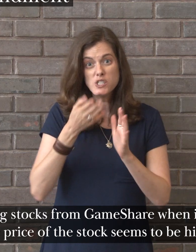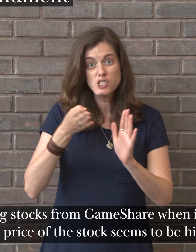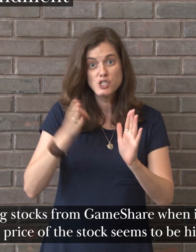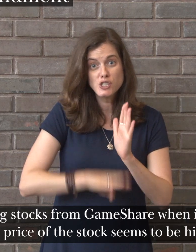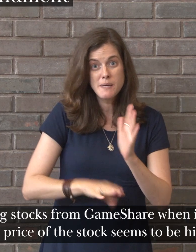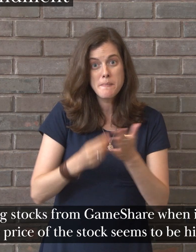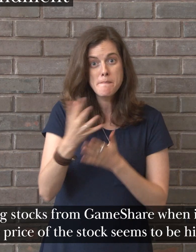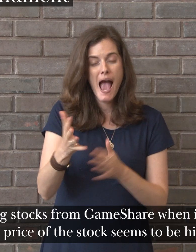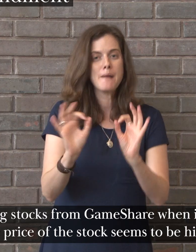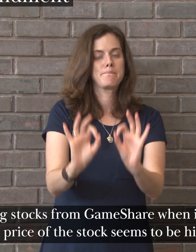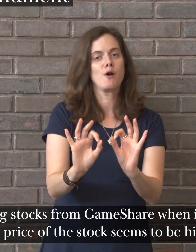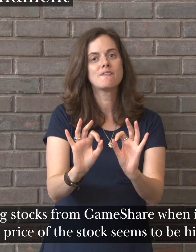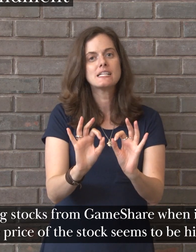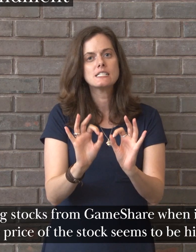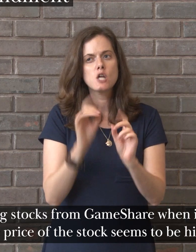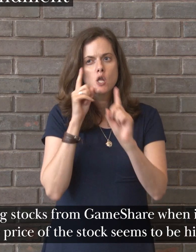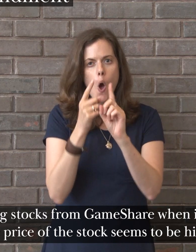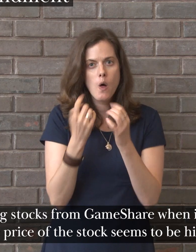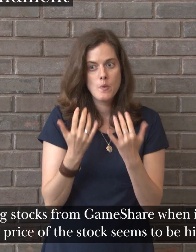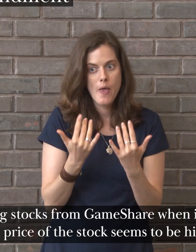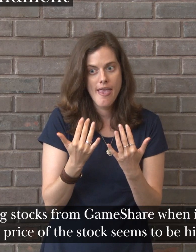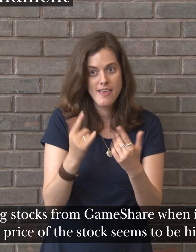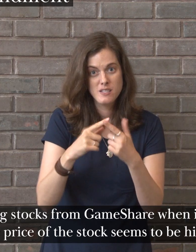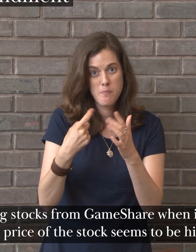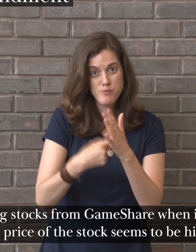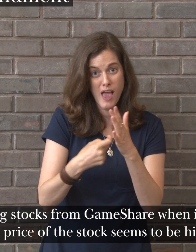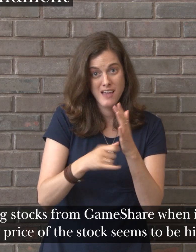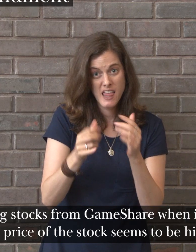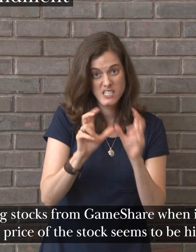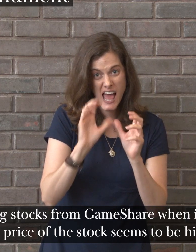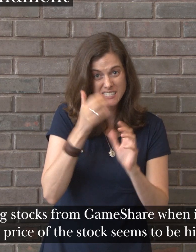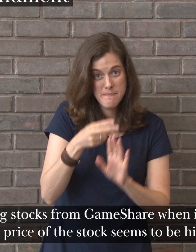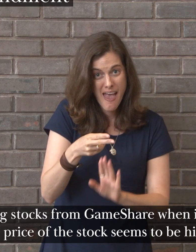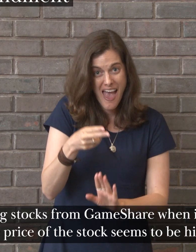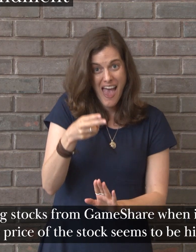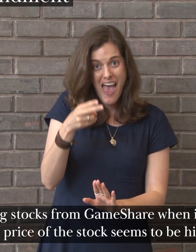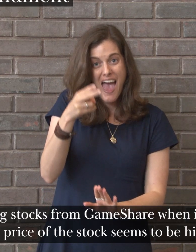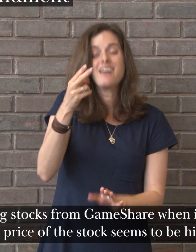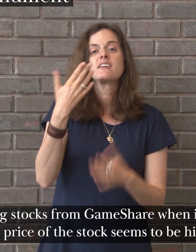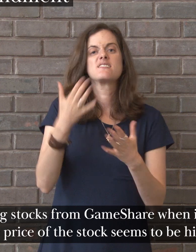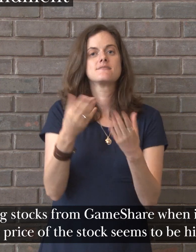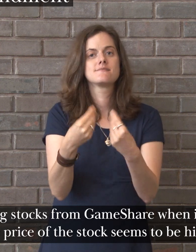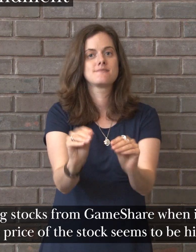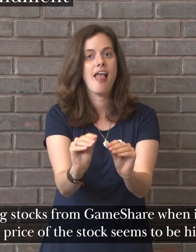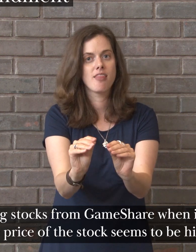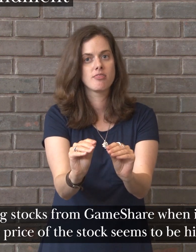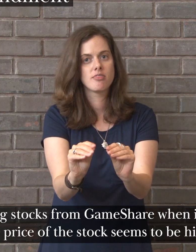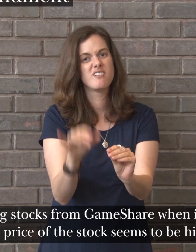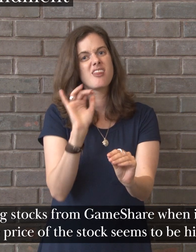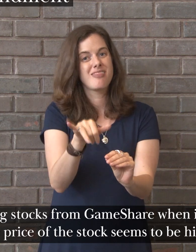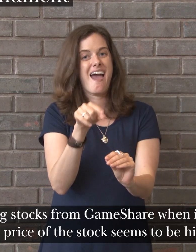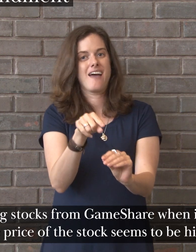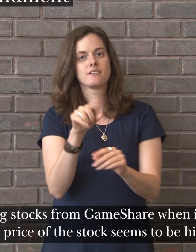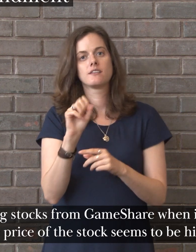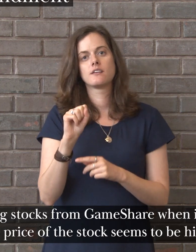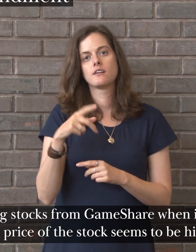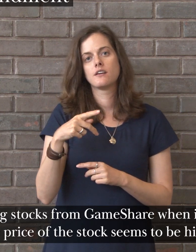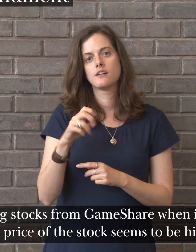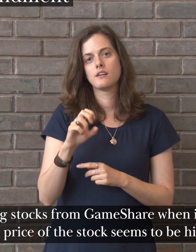with the goal of selling it when the price of the stock seems to be high, would be speculating.